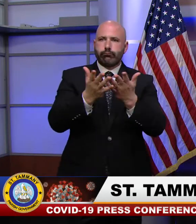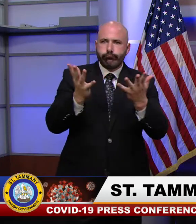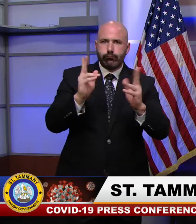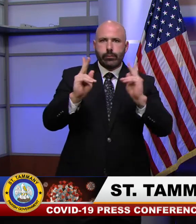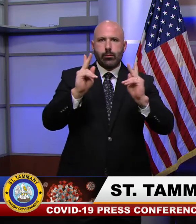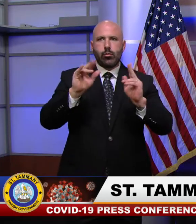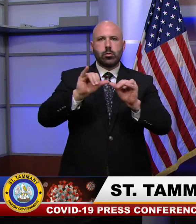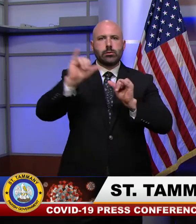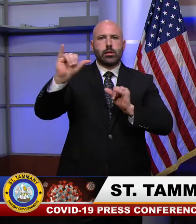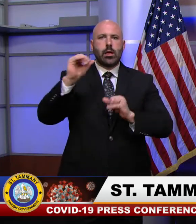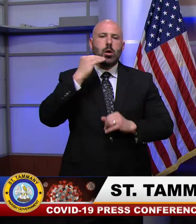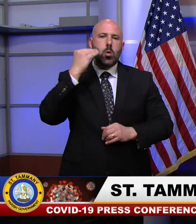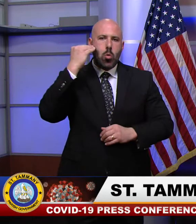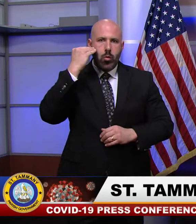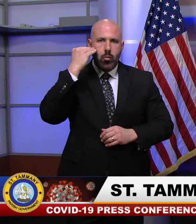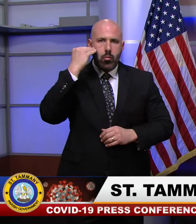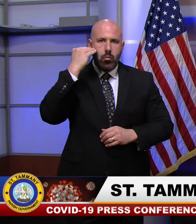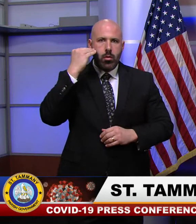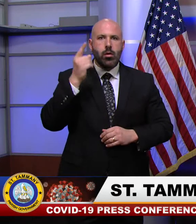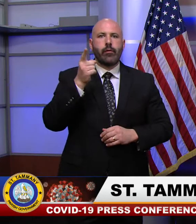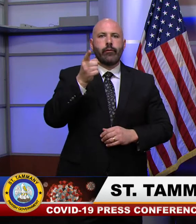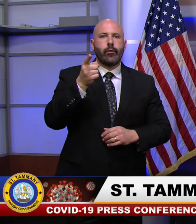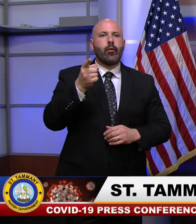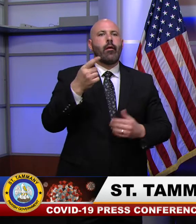at home. If you have,